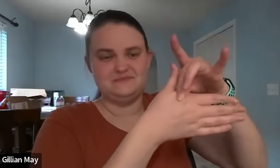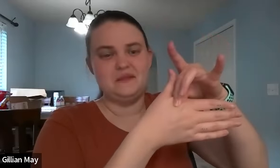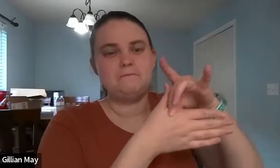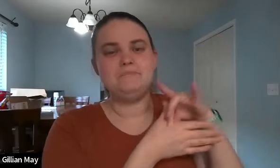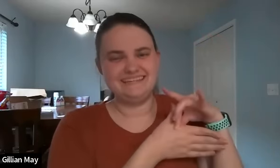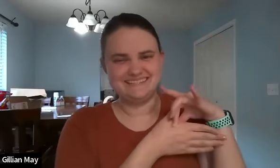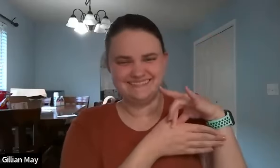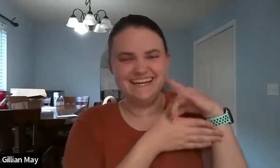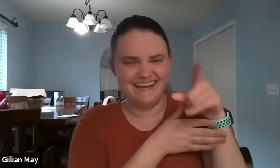Meat.